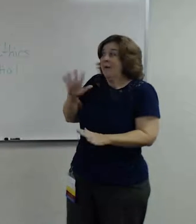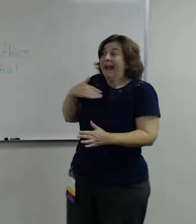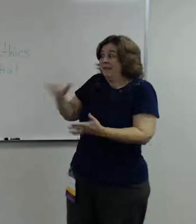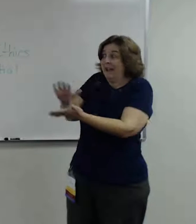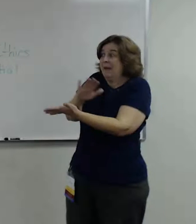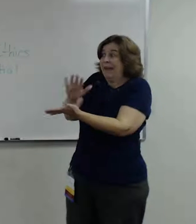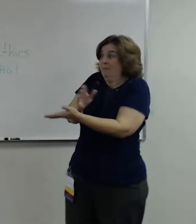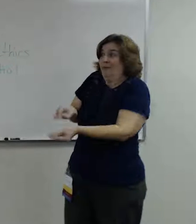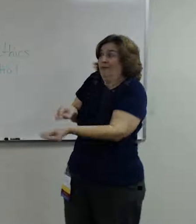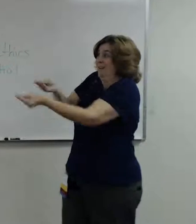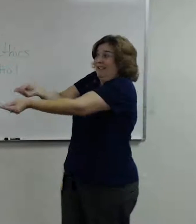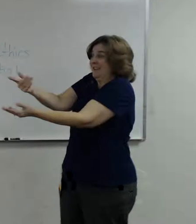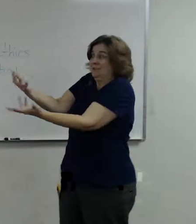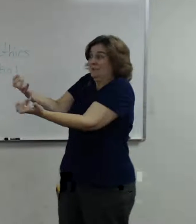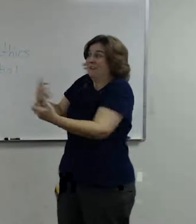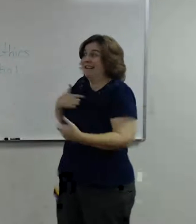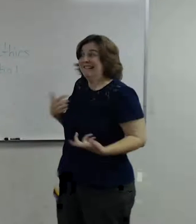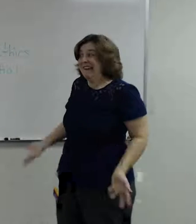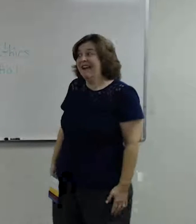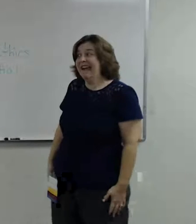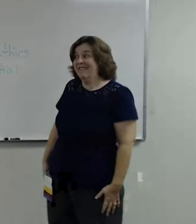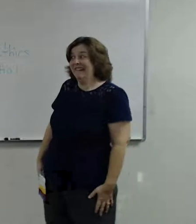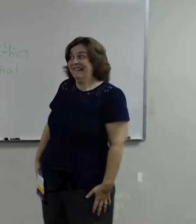have that paper that you want. I don't have it.